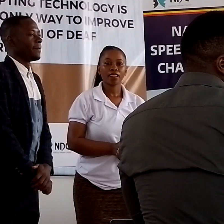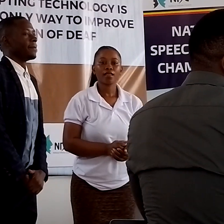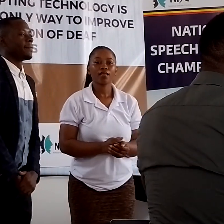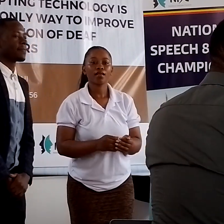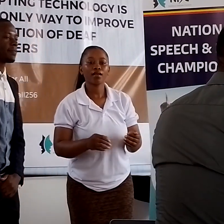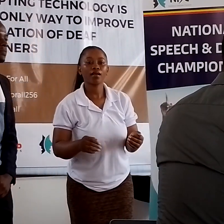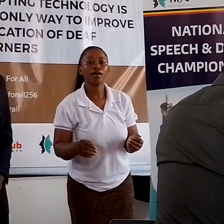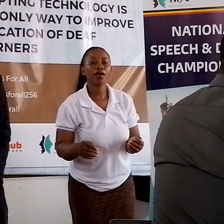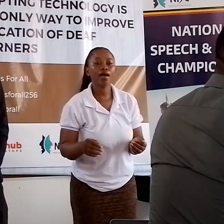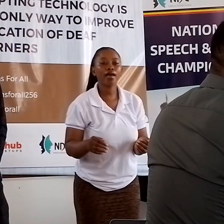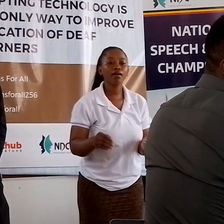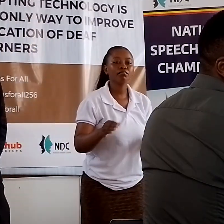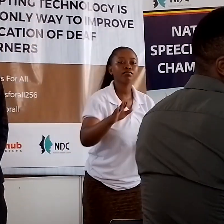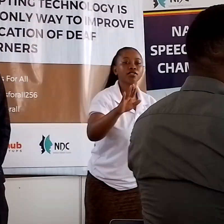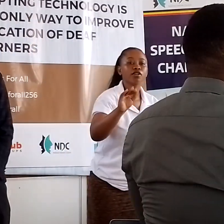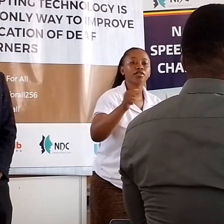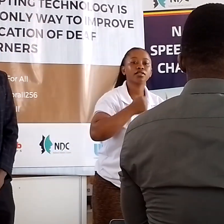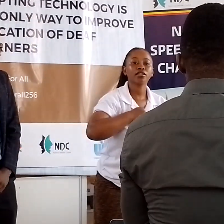A very good morning,